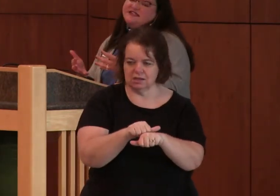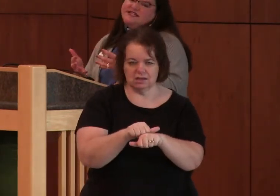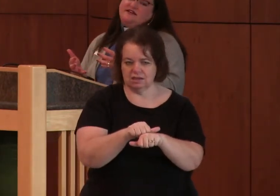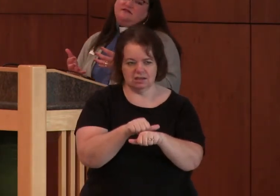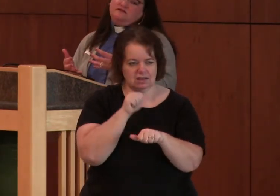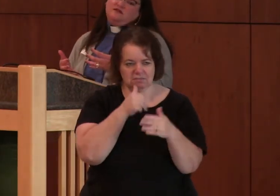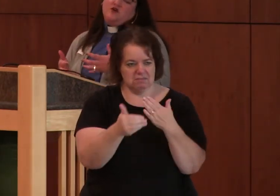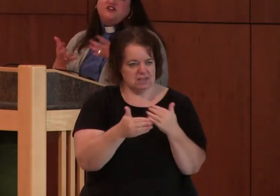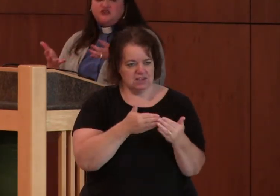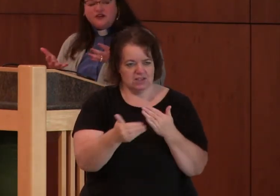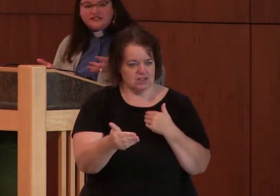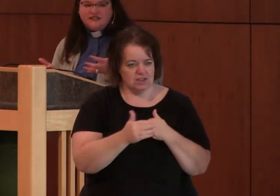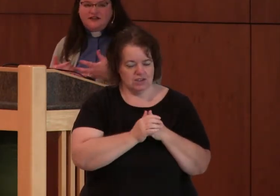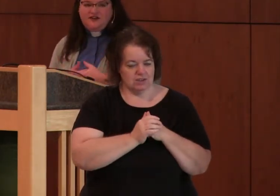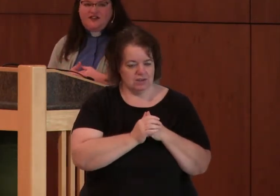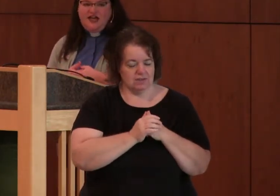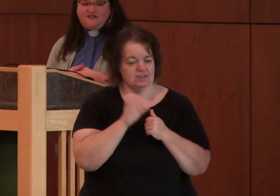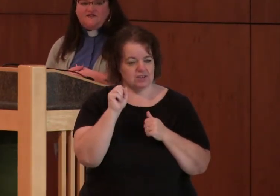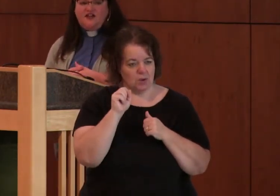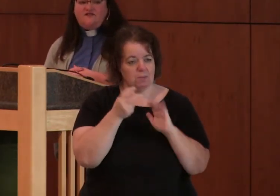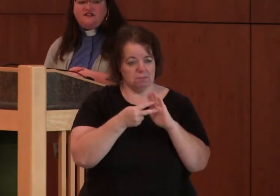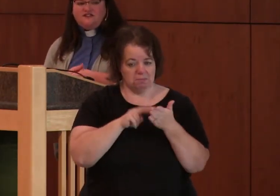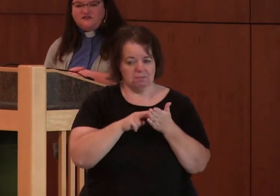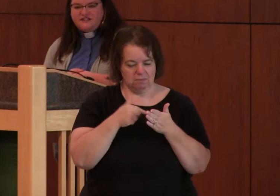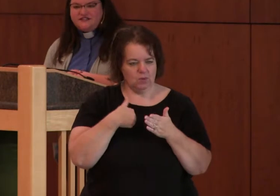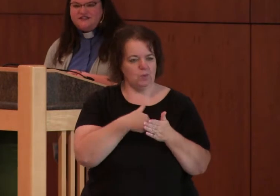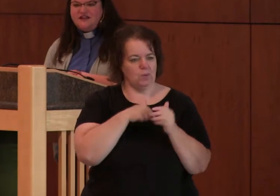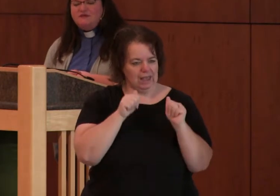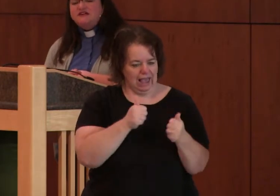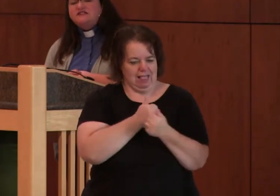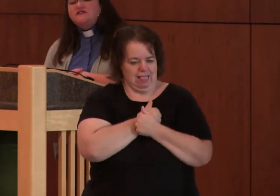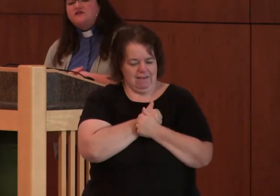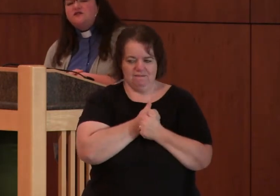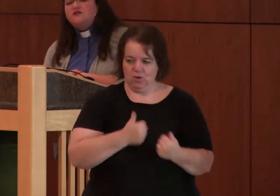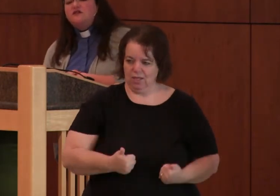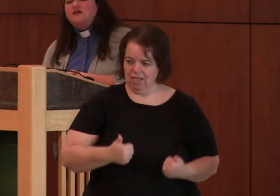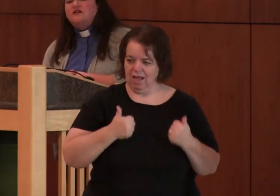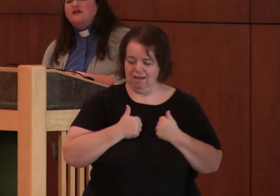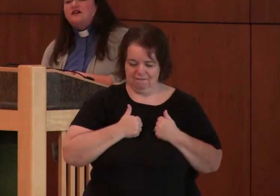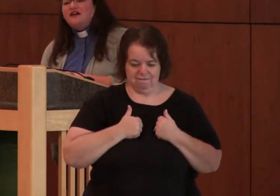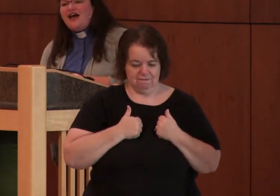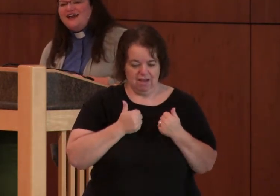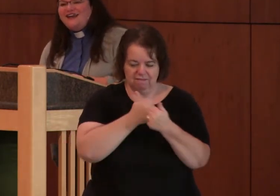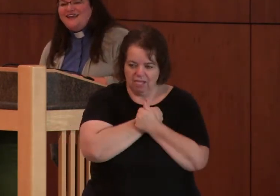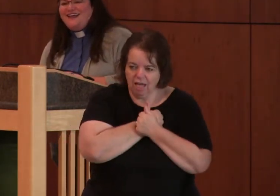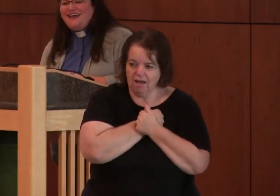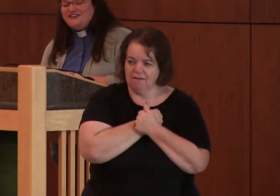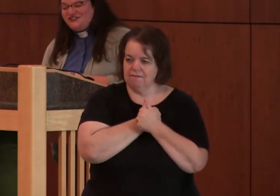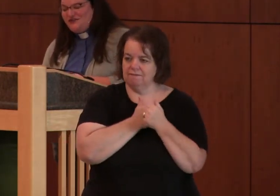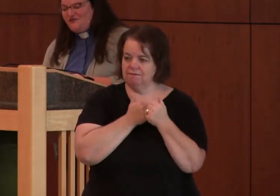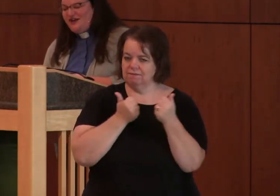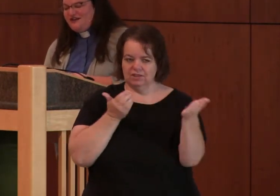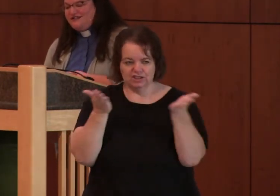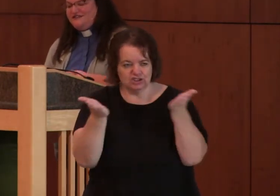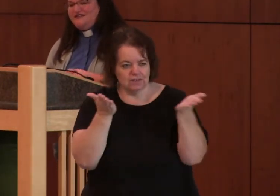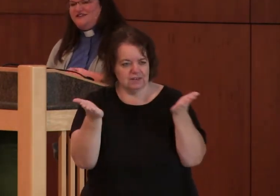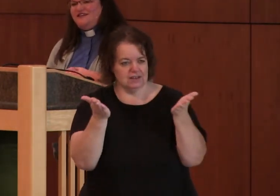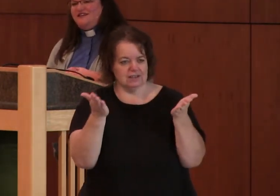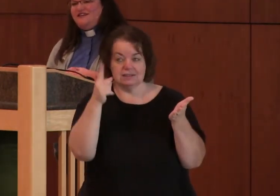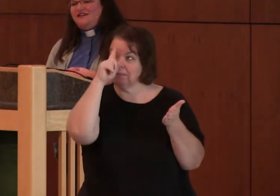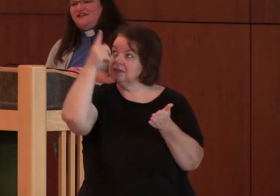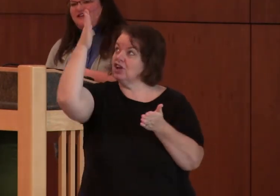And the thing is then, we do get to live our lives of love and service because of who God has shown